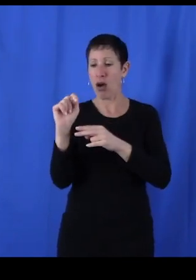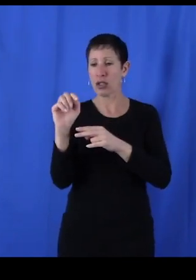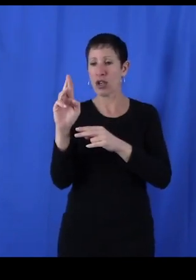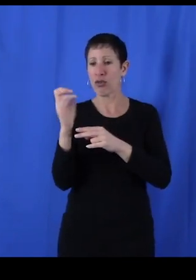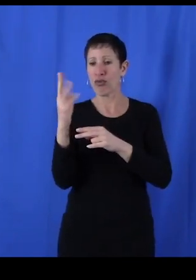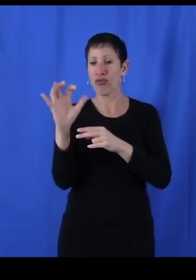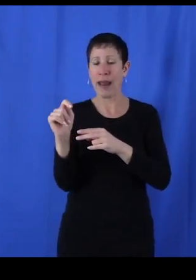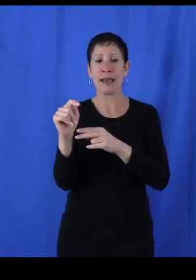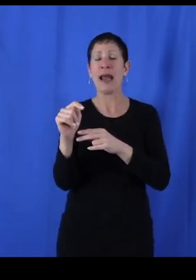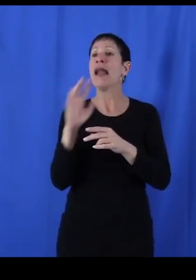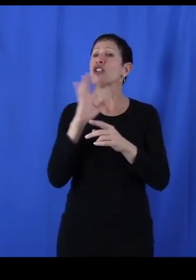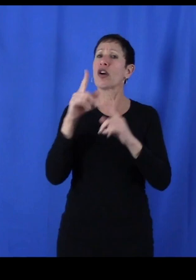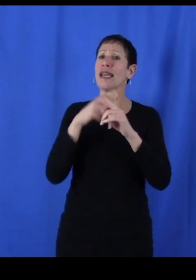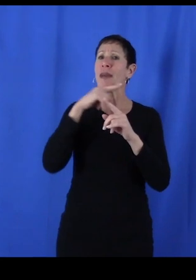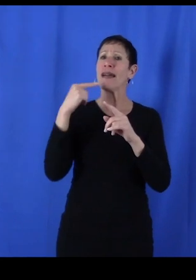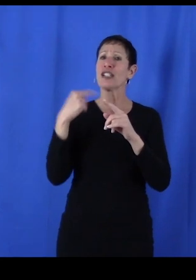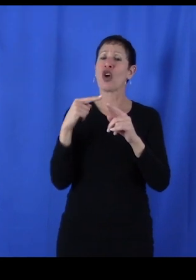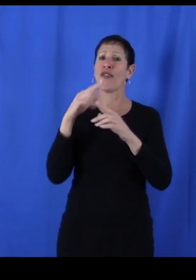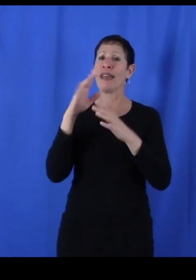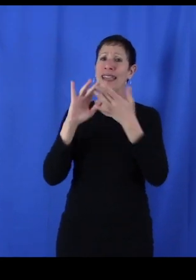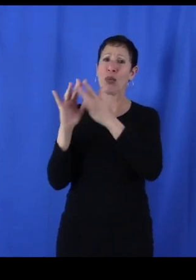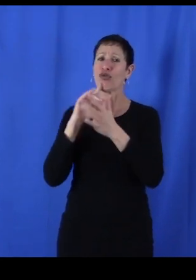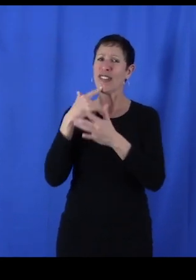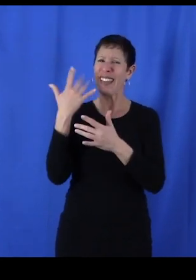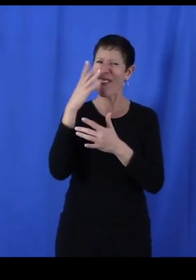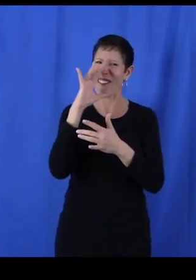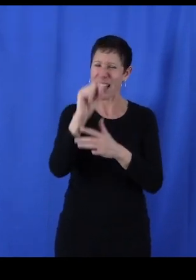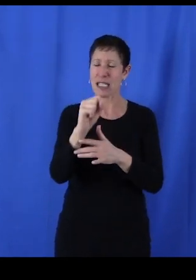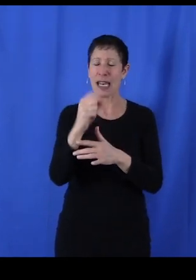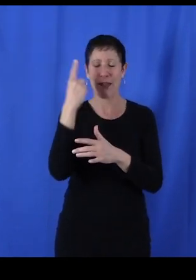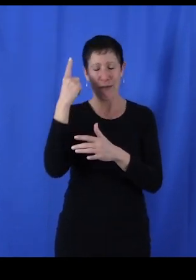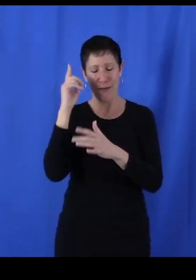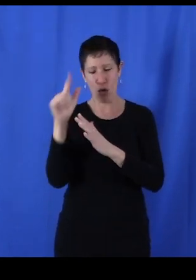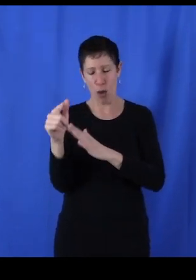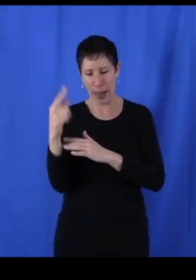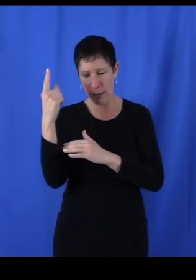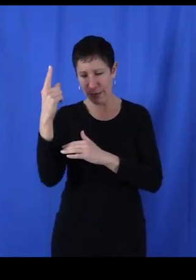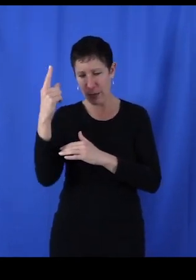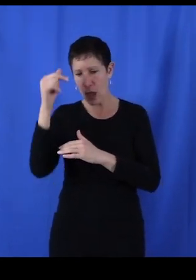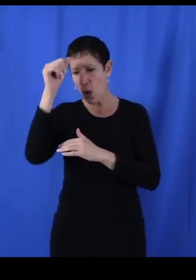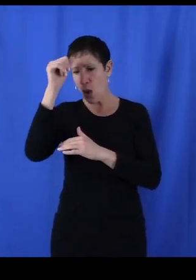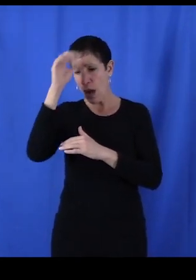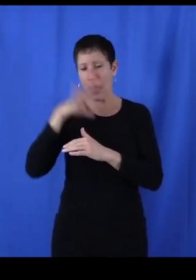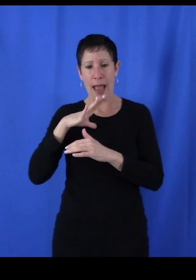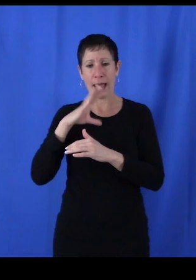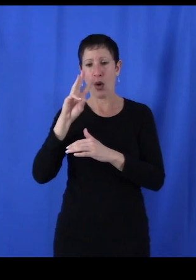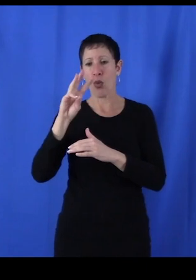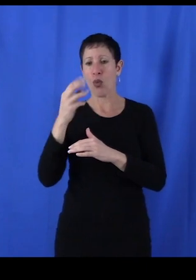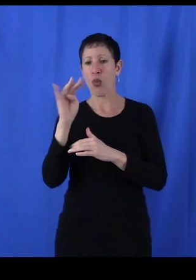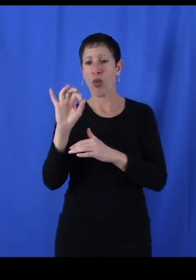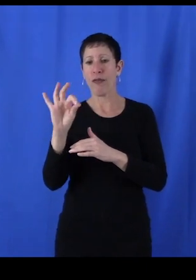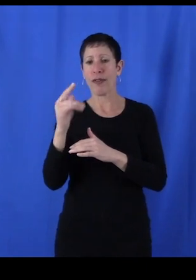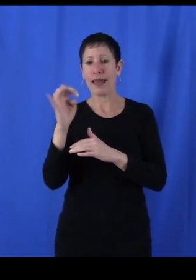Soviet networks, I mean, those are really fascinating. And for a while, what's his face? Wolfgang Ernst? Mm-hmm. Was